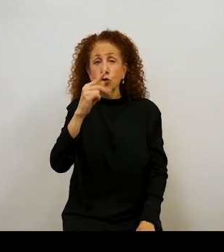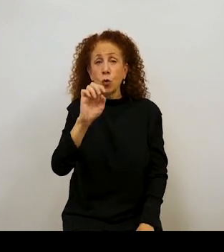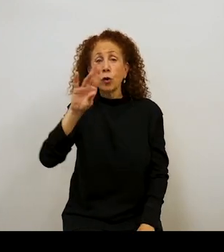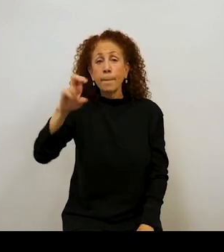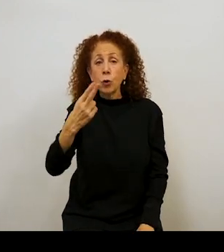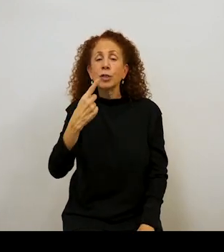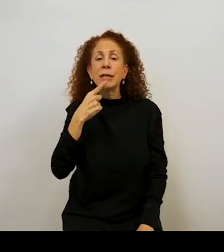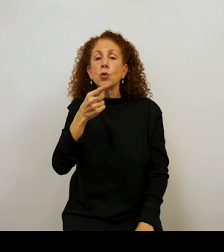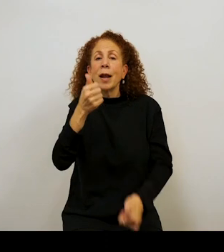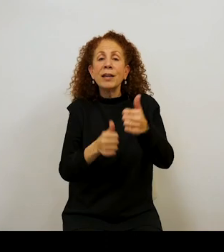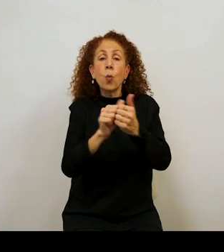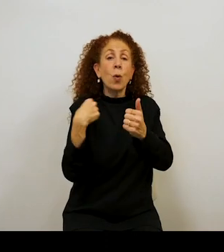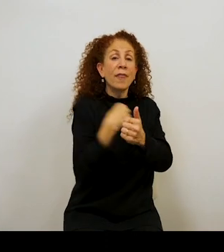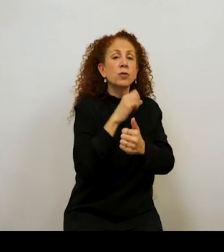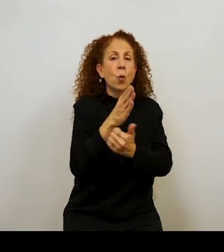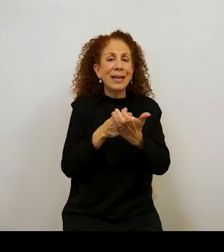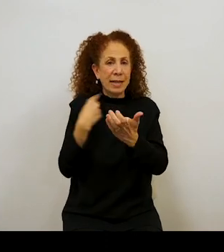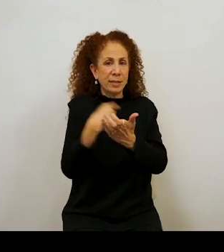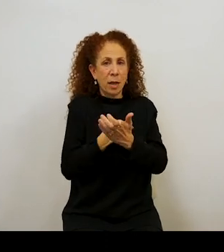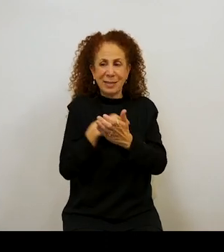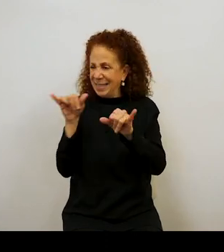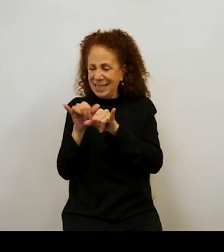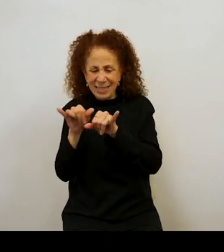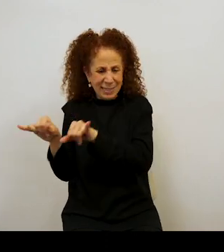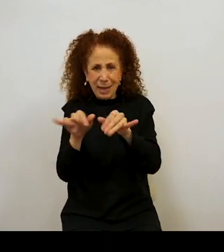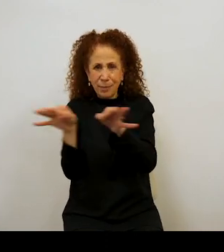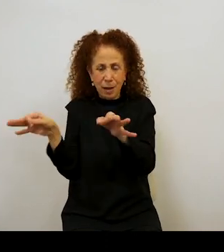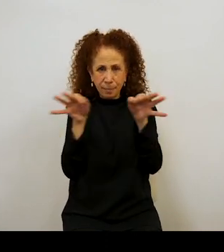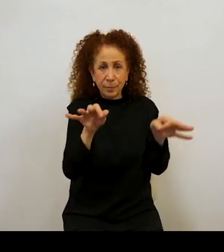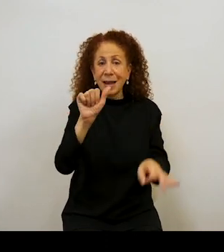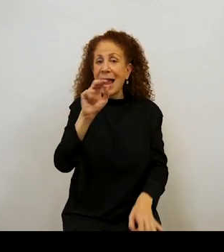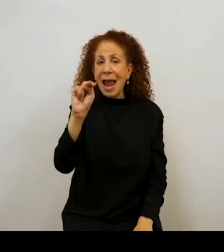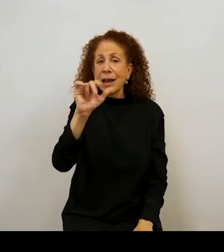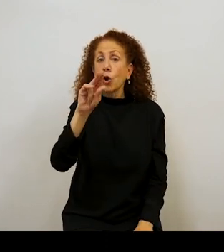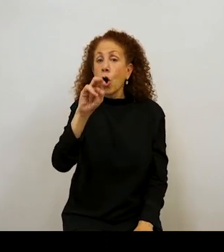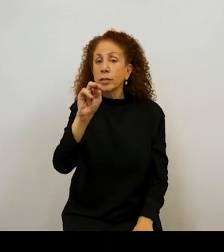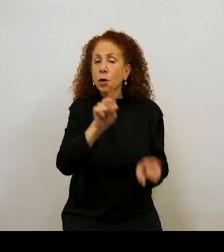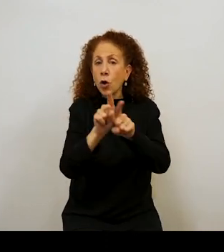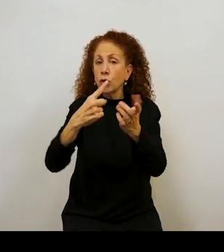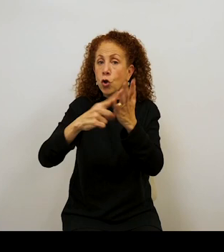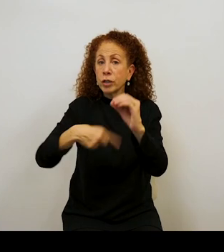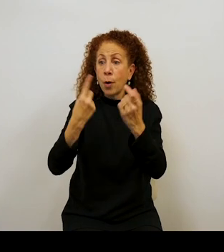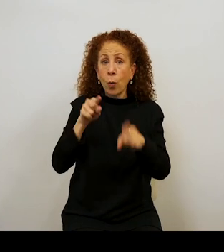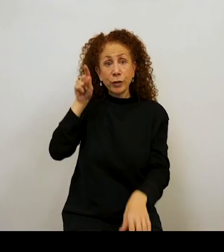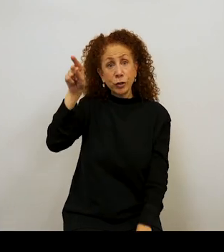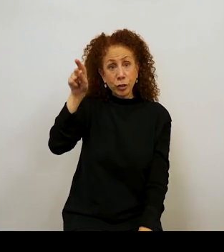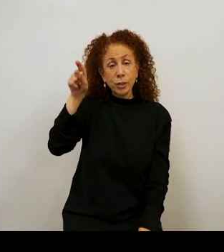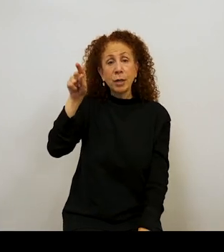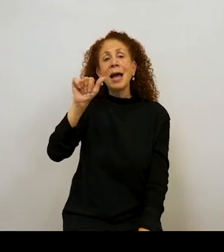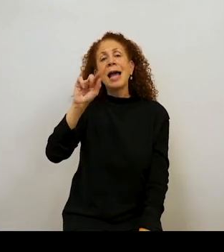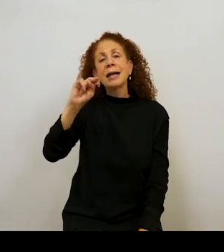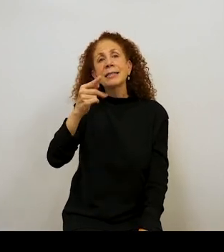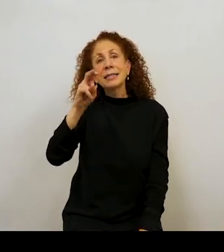us or against mm-hmm. us. And Carson also talks about when Antigone